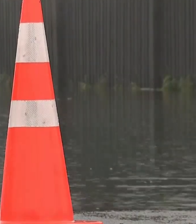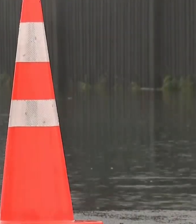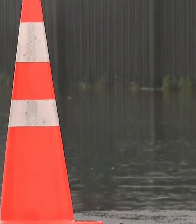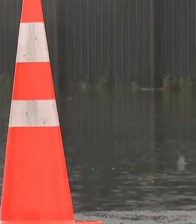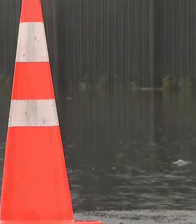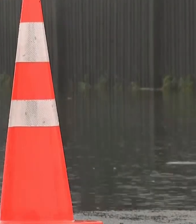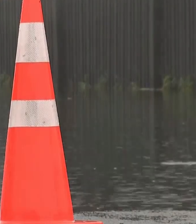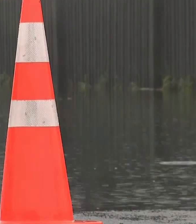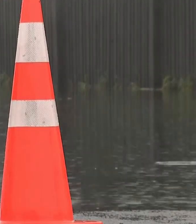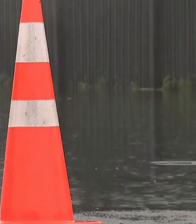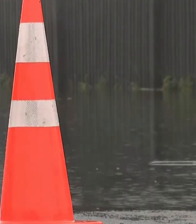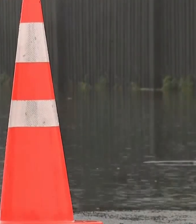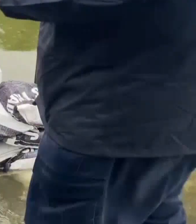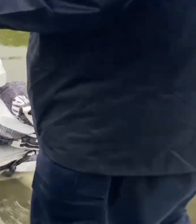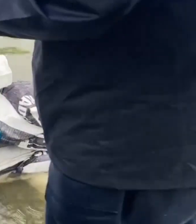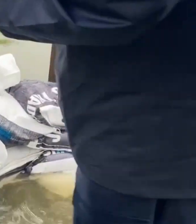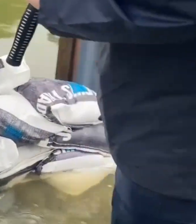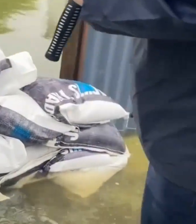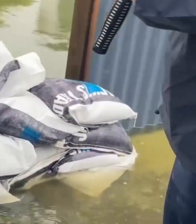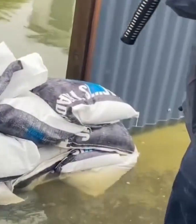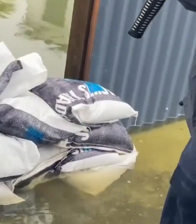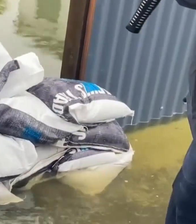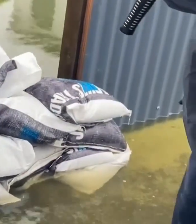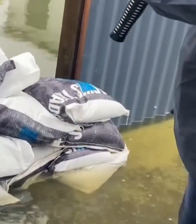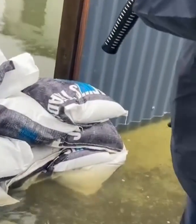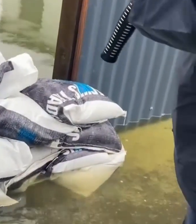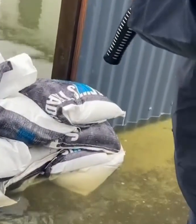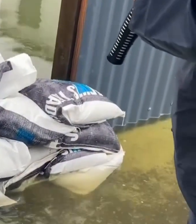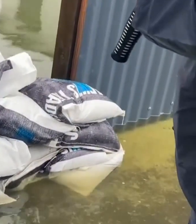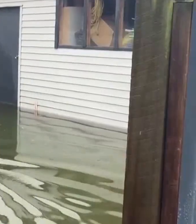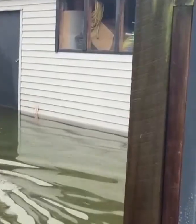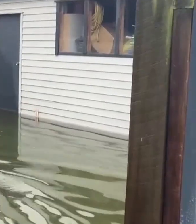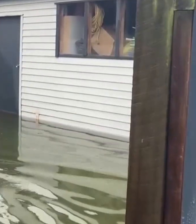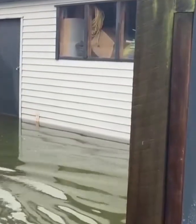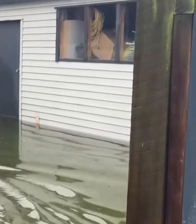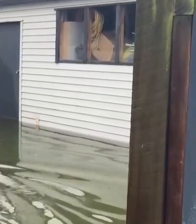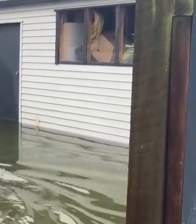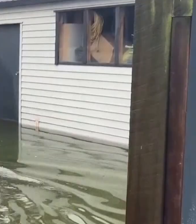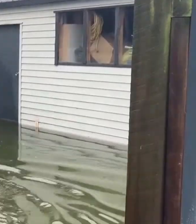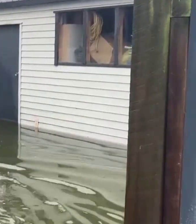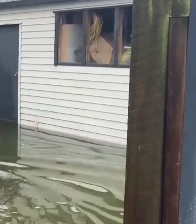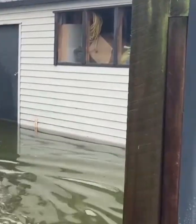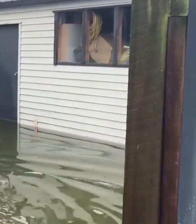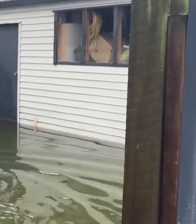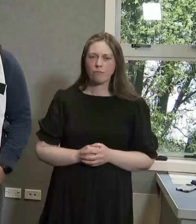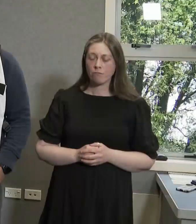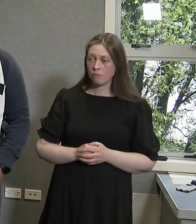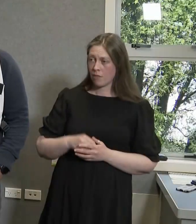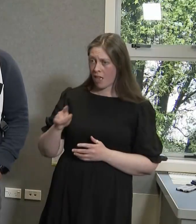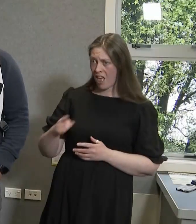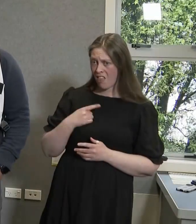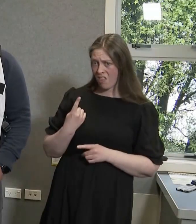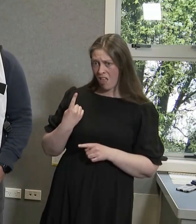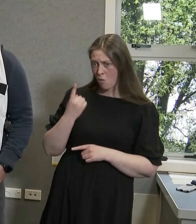focus on all of those river catchments to the north and south of Otago, as well as Dunedin City. And it's been extended till later tonight